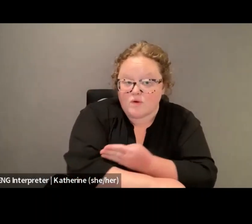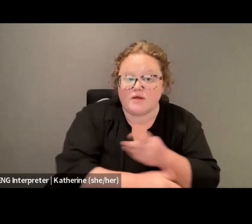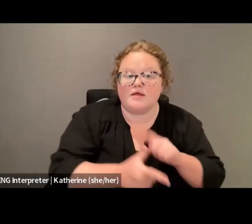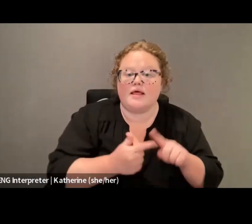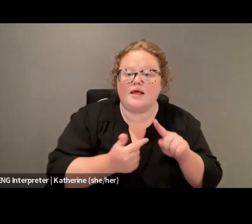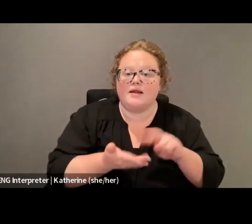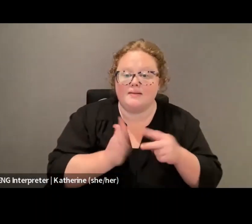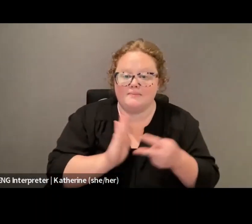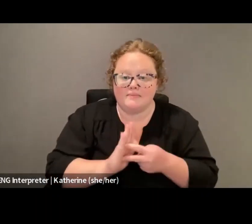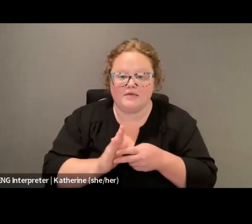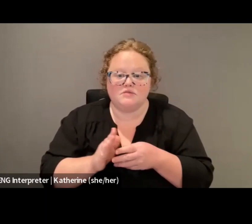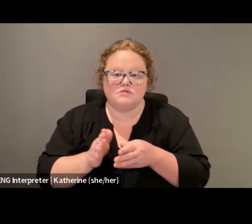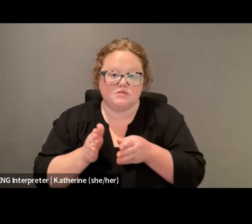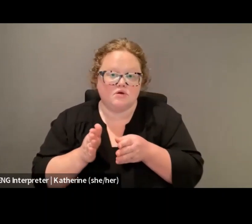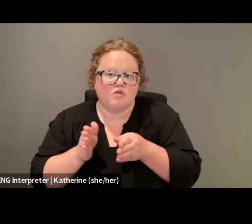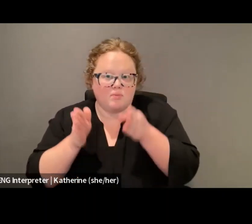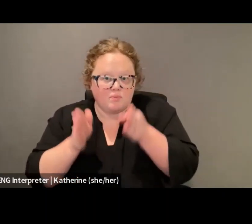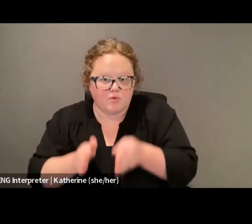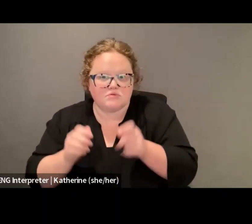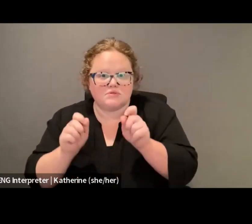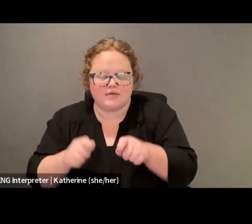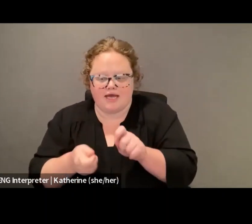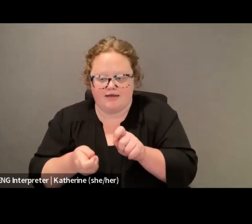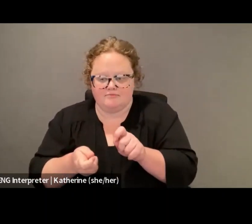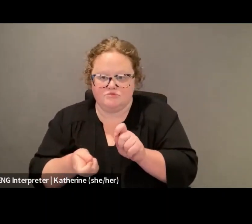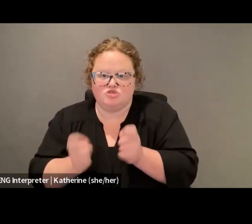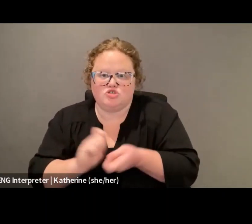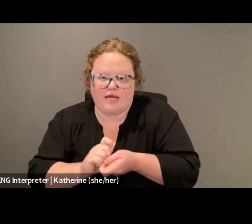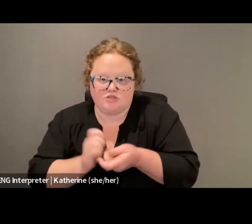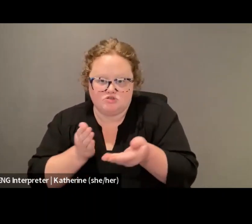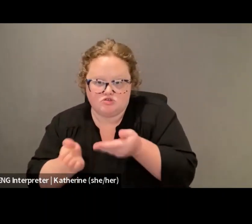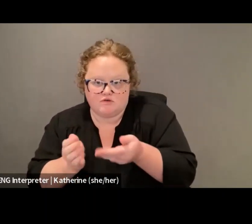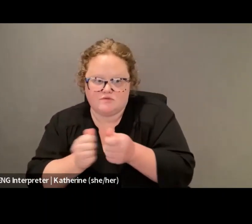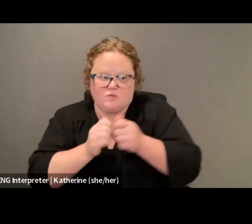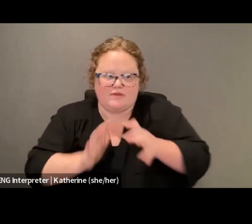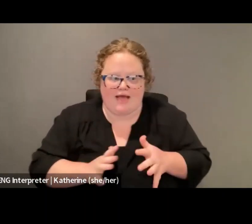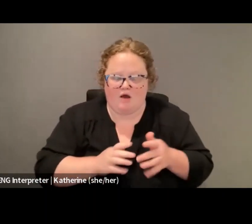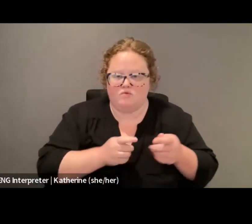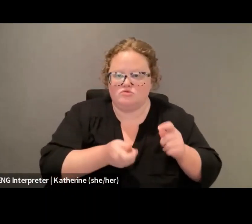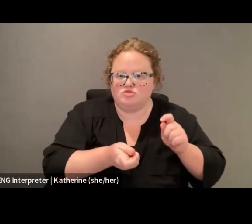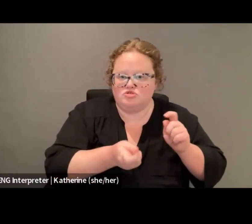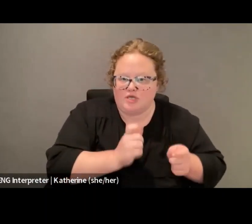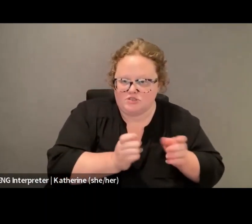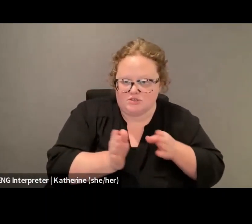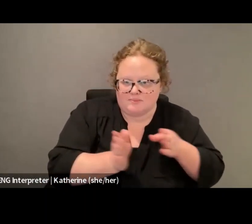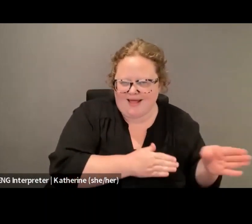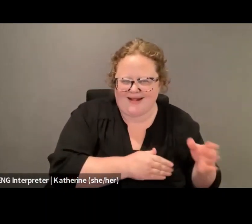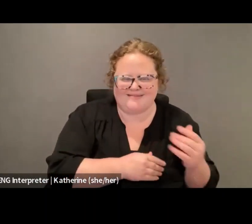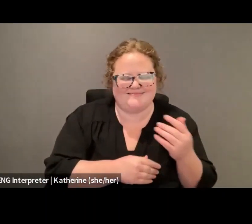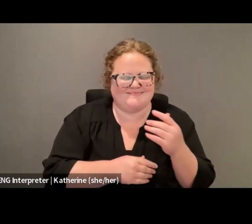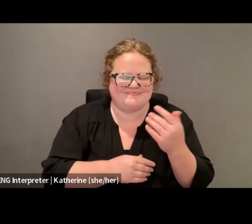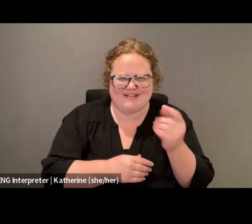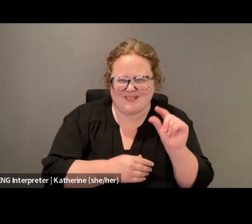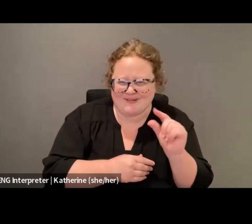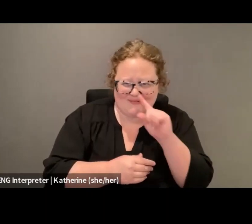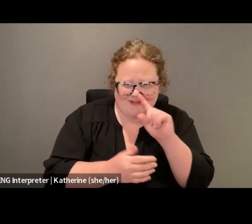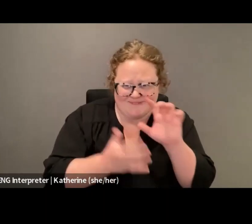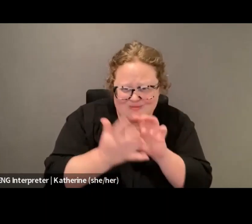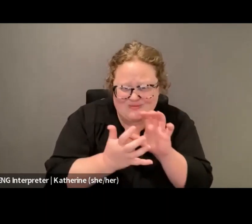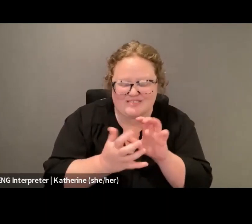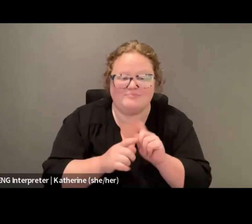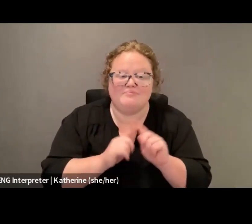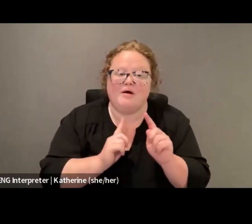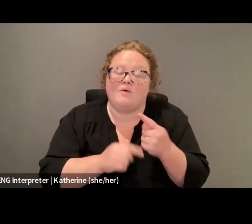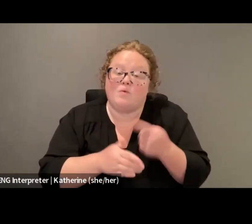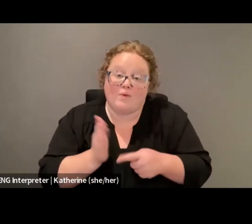purchase with their budget without changing their service plan first. And so I realize this is a little bit confusing and technical, but what I mean by this